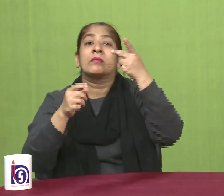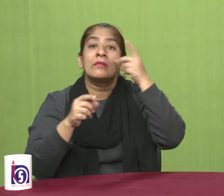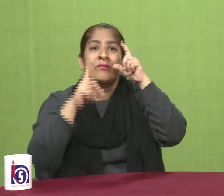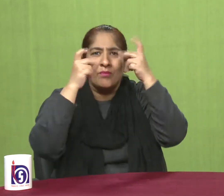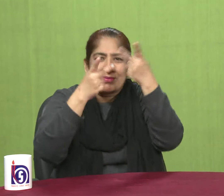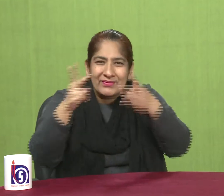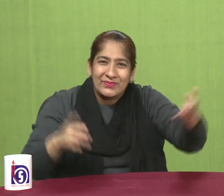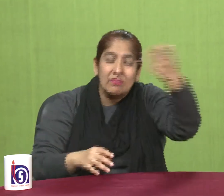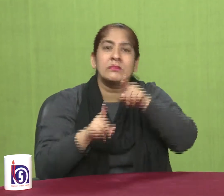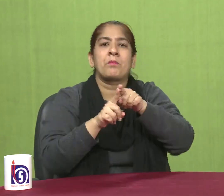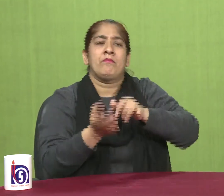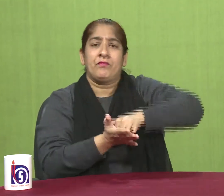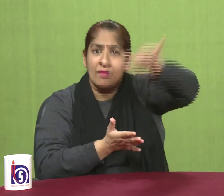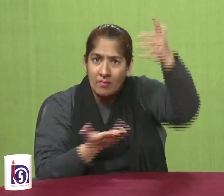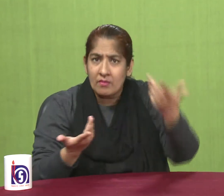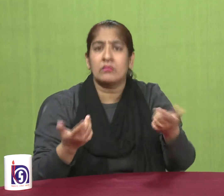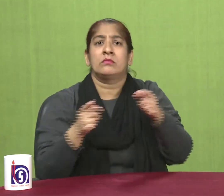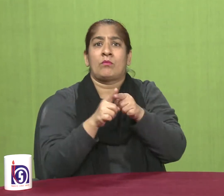it shipment through ship, trunk,